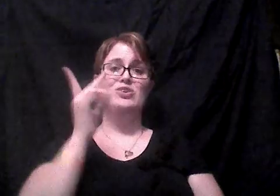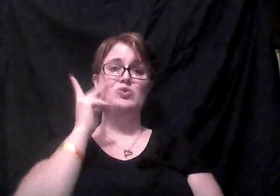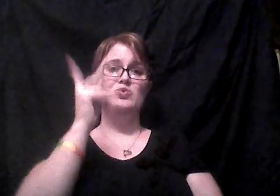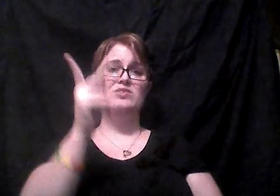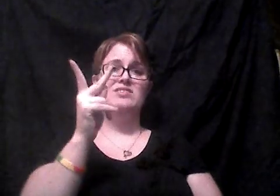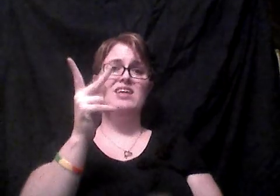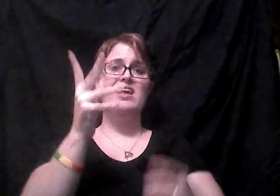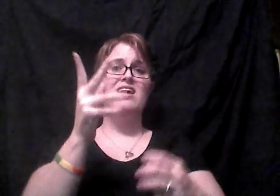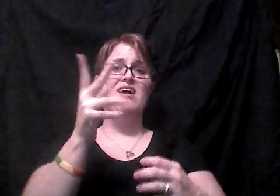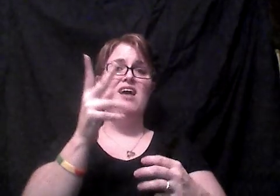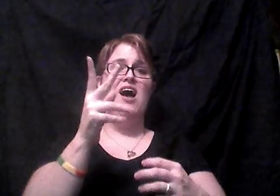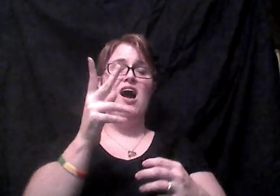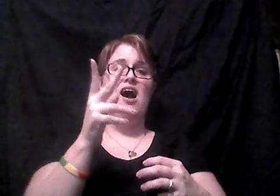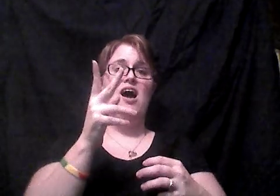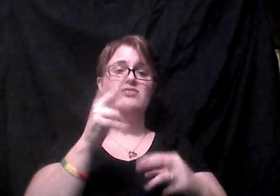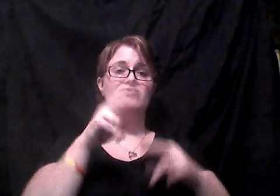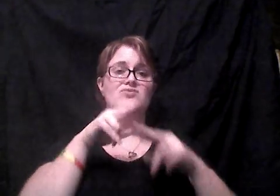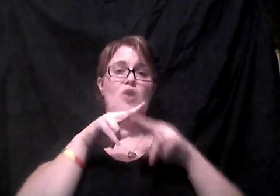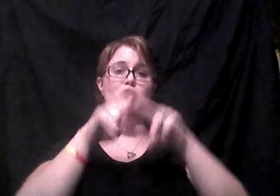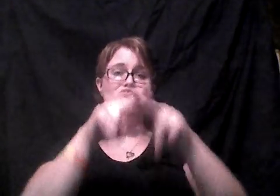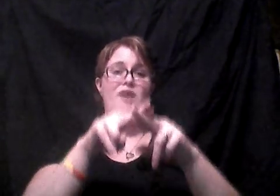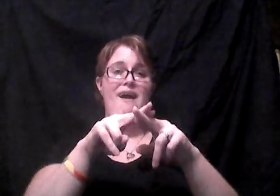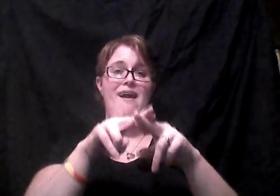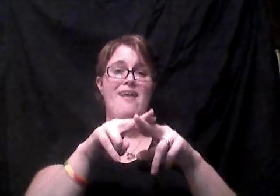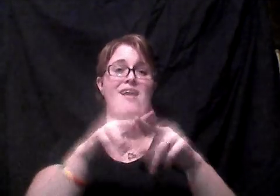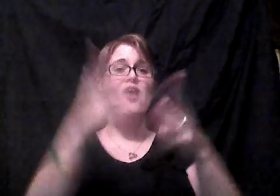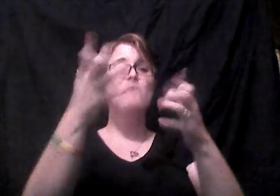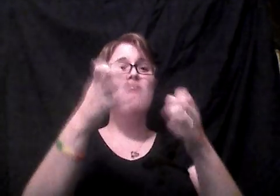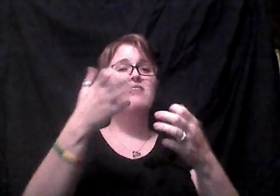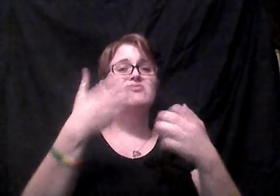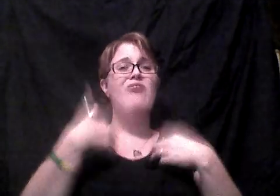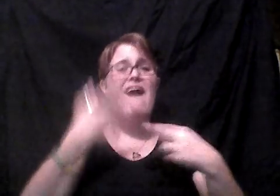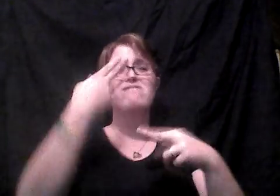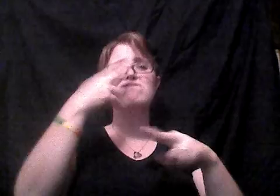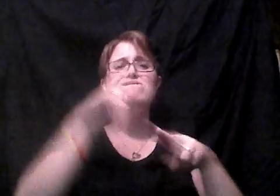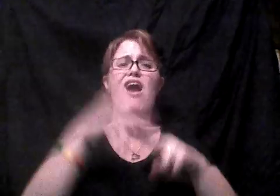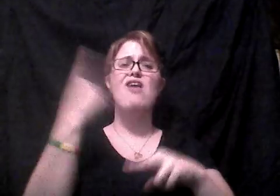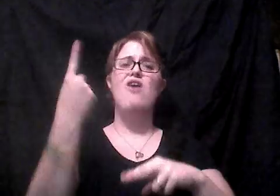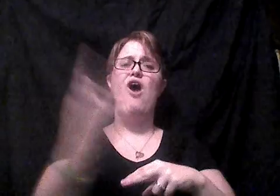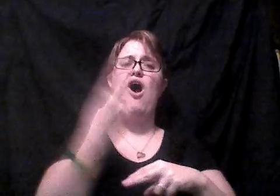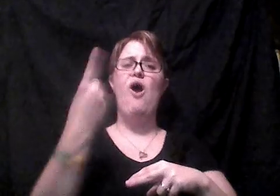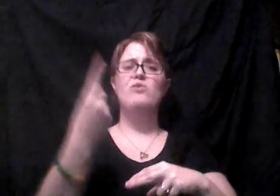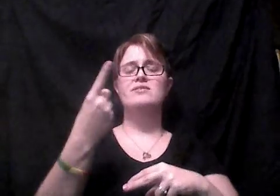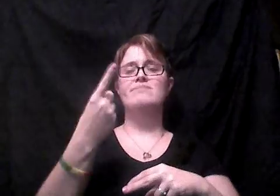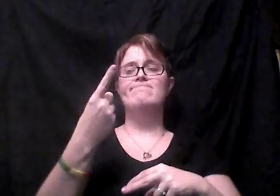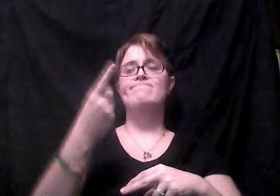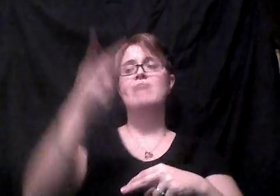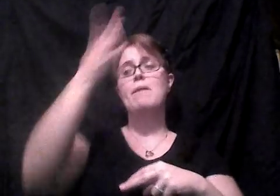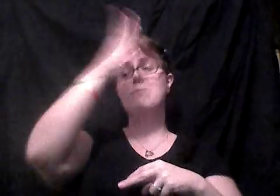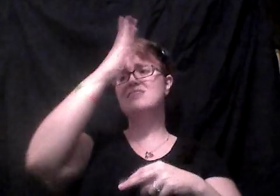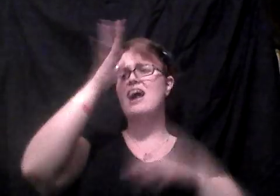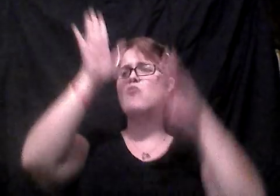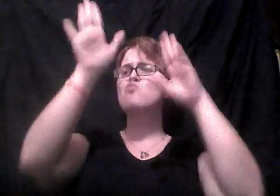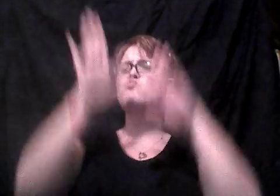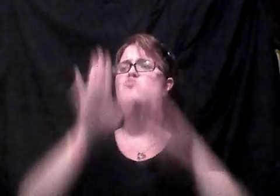That should never go away. All right? My dad, what an incredible guy. He fought in World War II. He was clearly part of the